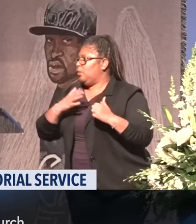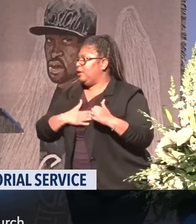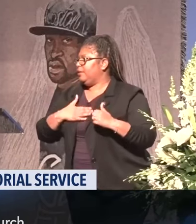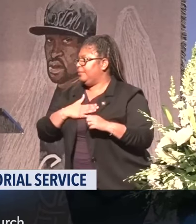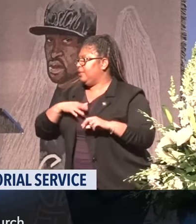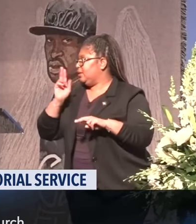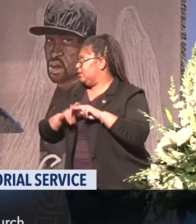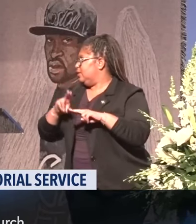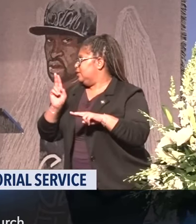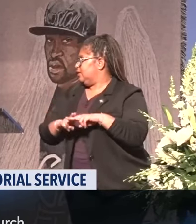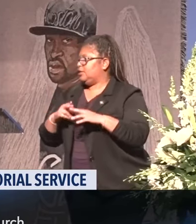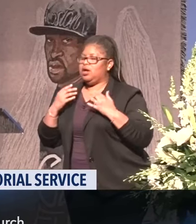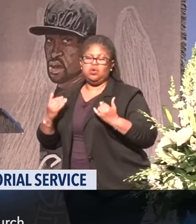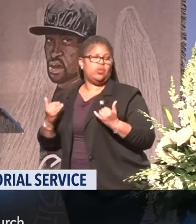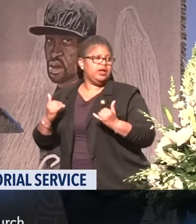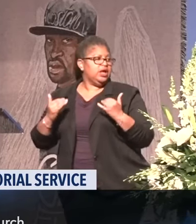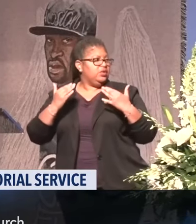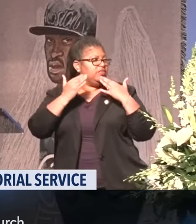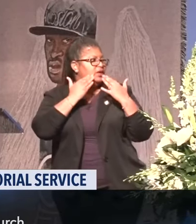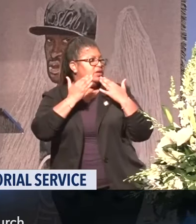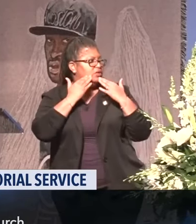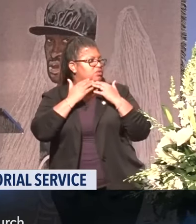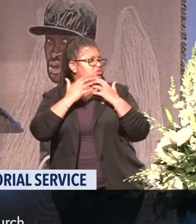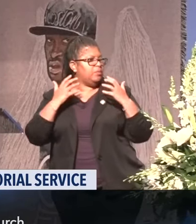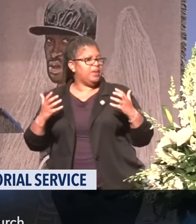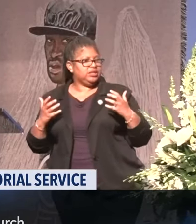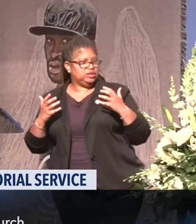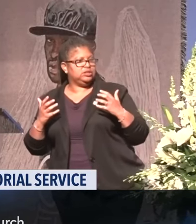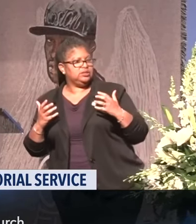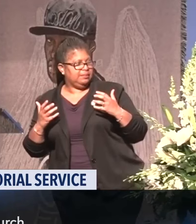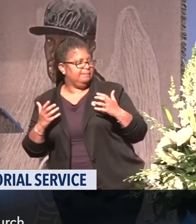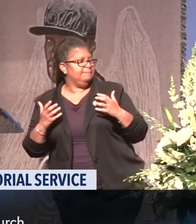seat at this time? Thank you so very much.